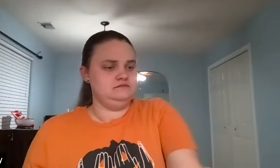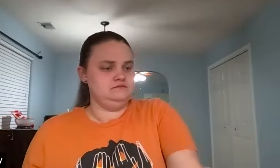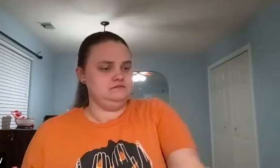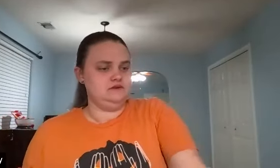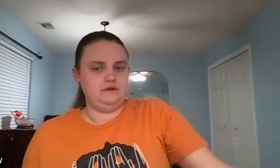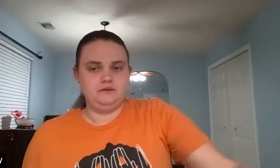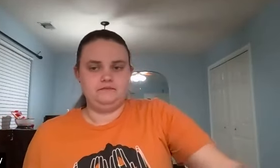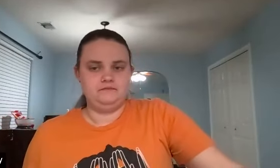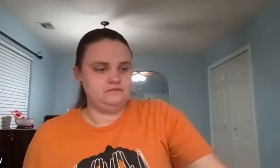There we go.